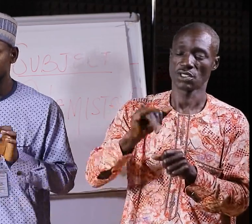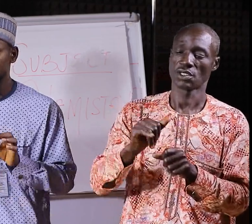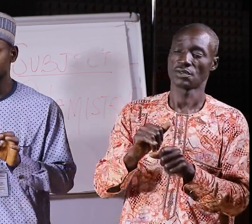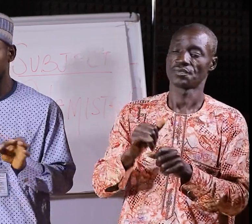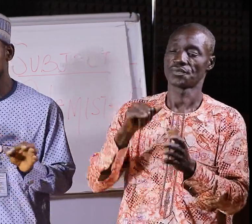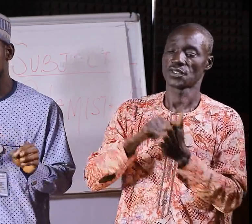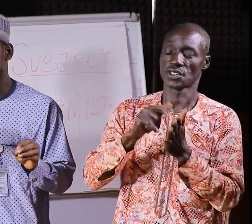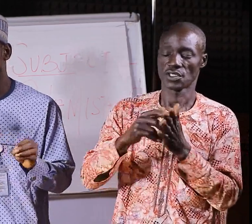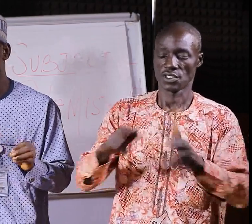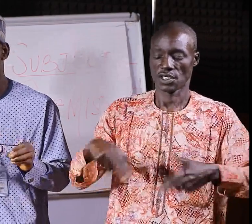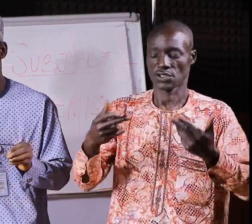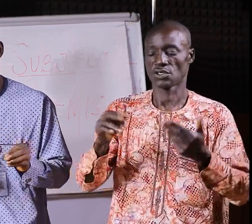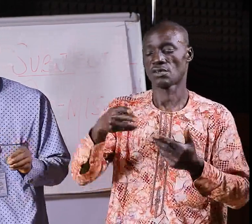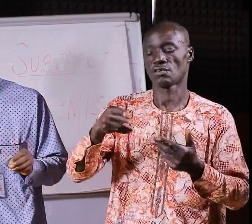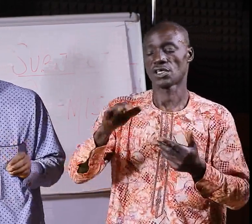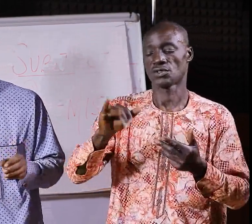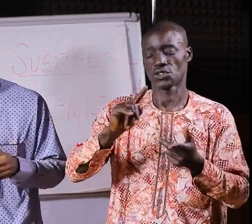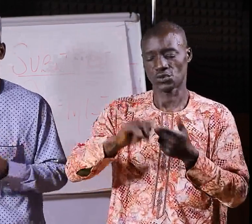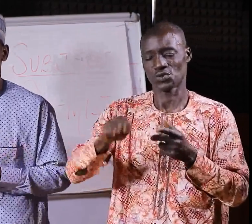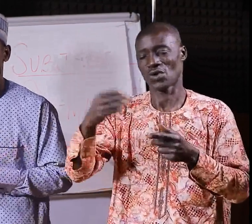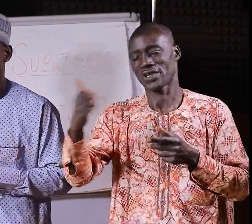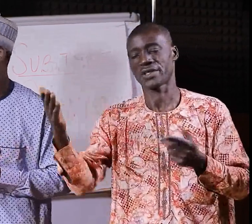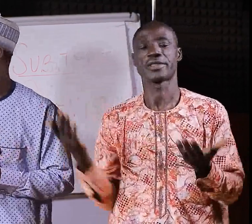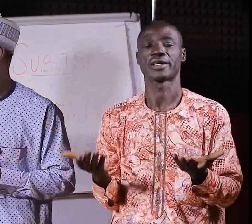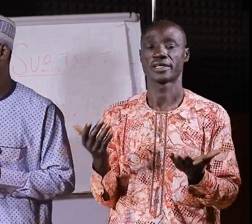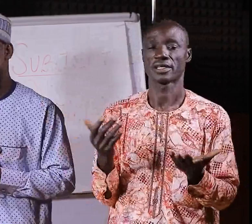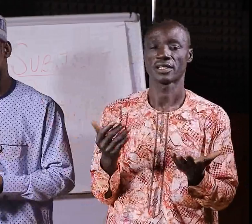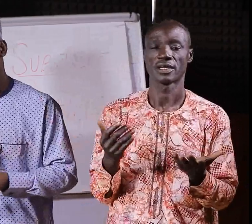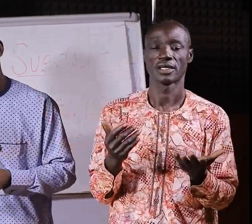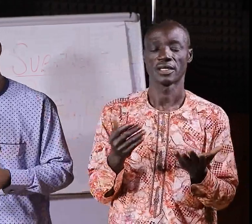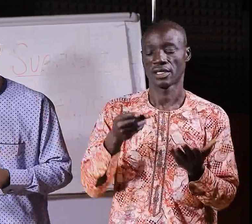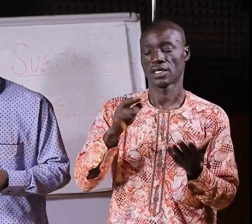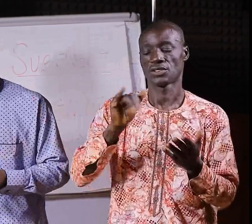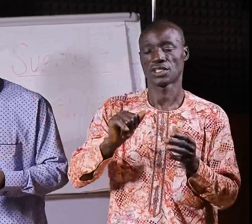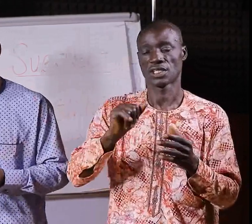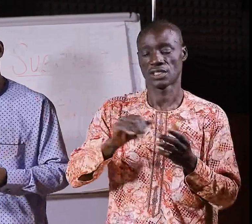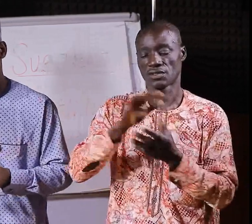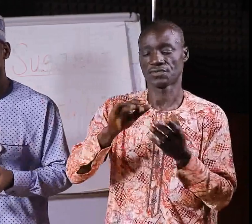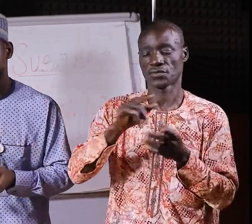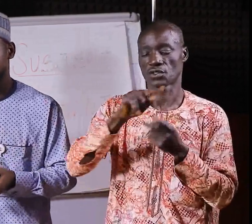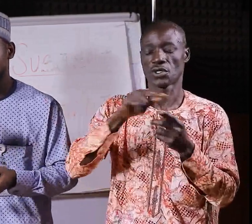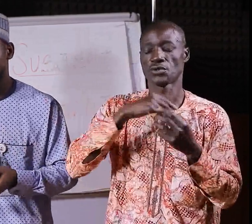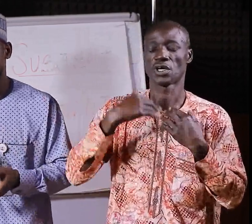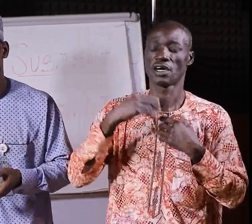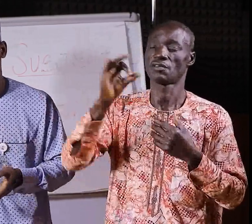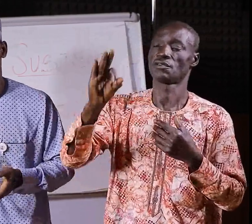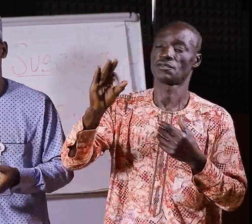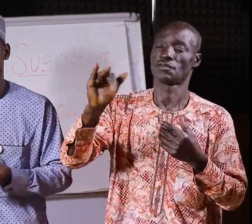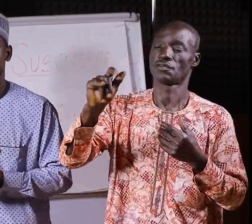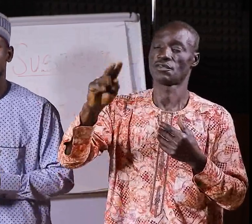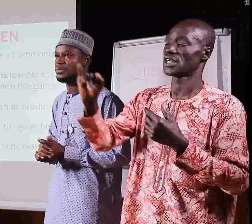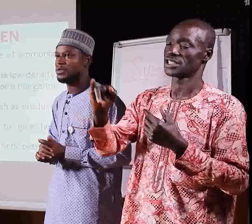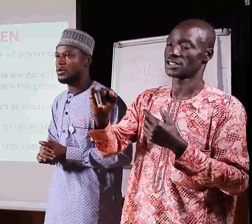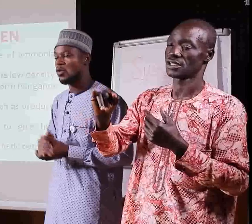hydrogenation simply means reaction of hydrogen to other substances. So now when you have fats reacting with hydrogen, margarine is